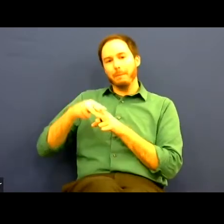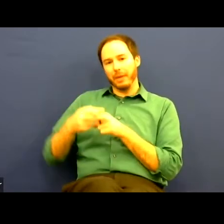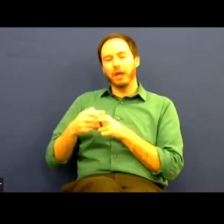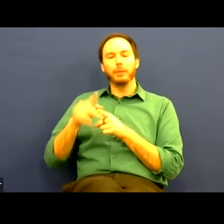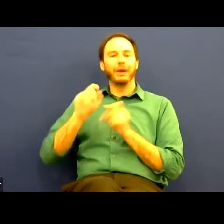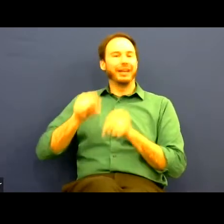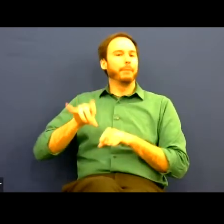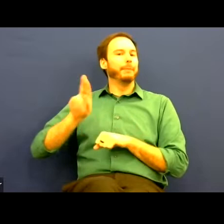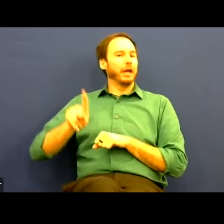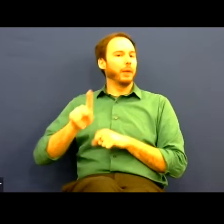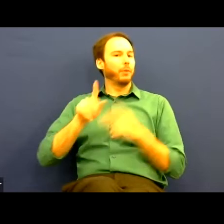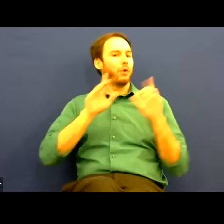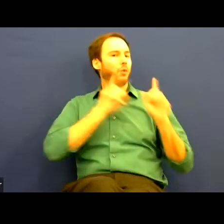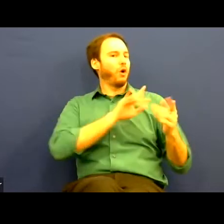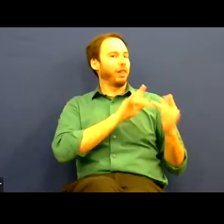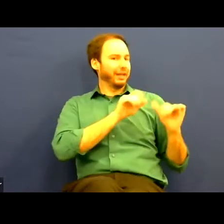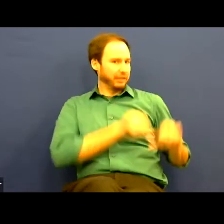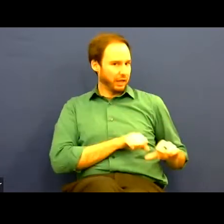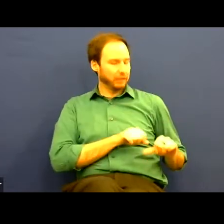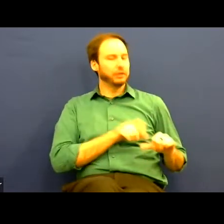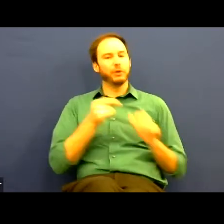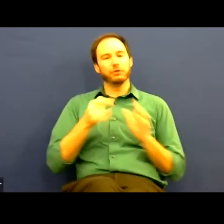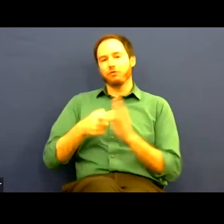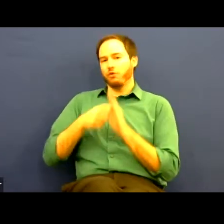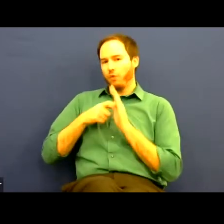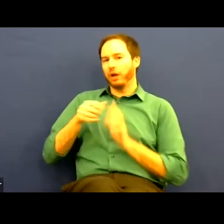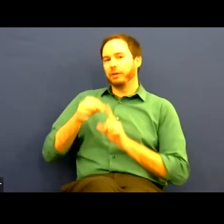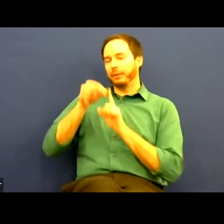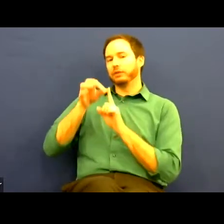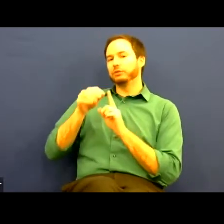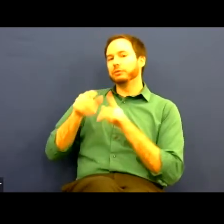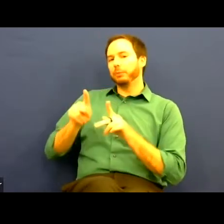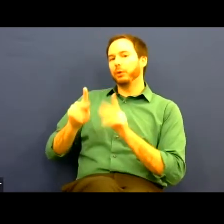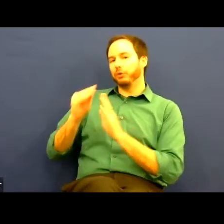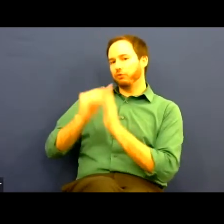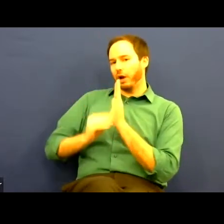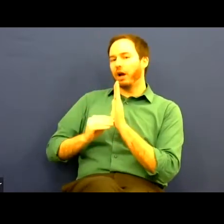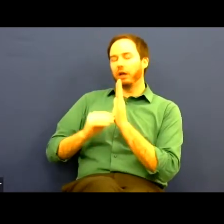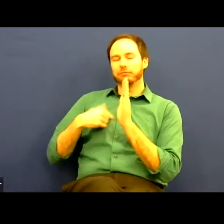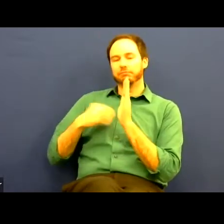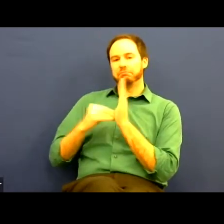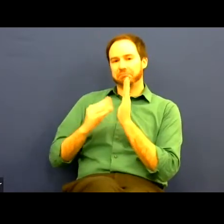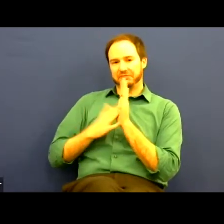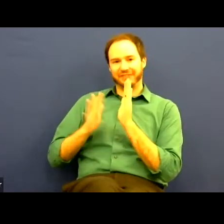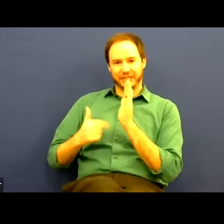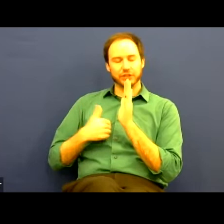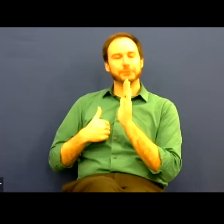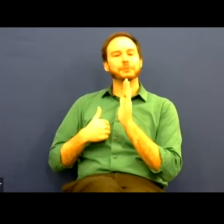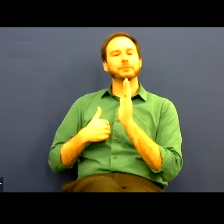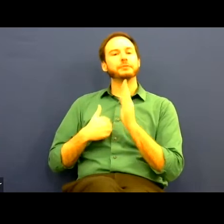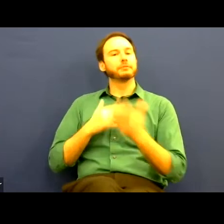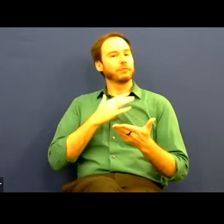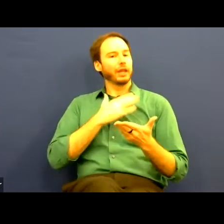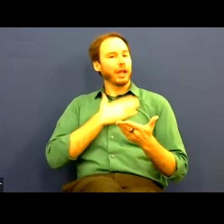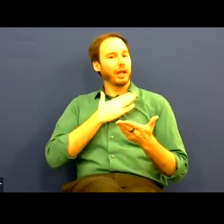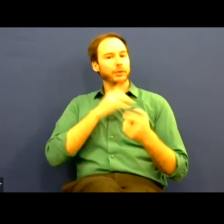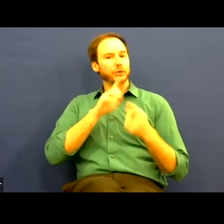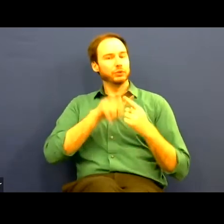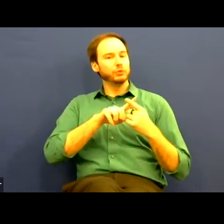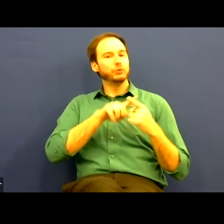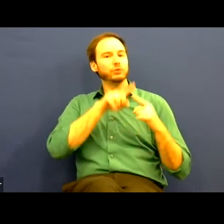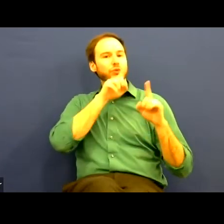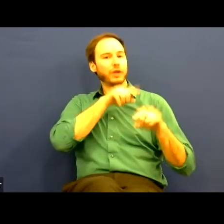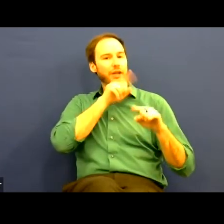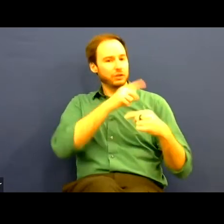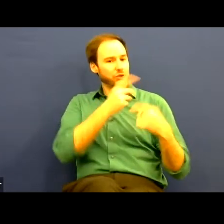You know, that is a limited part of the operation, but it does require a special use permit. So that is part of our application. We're happy to answer any